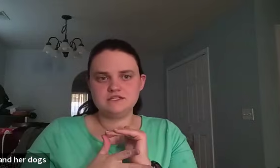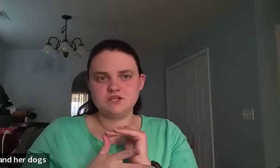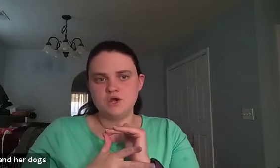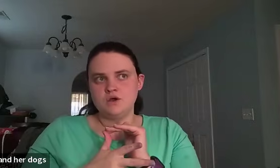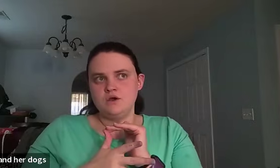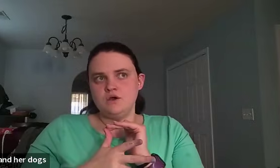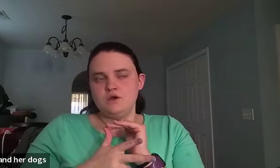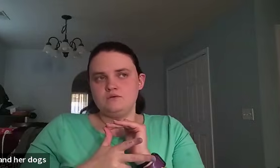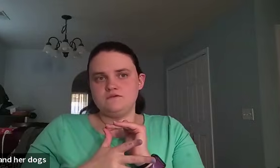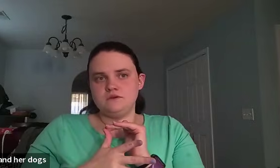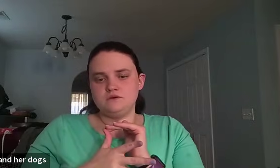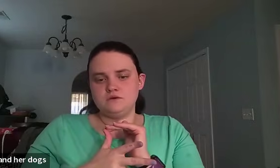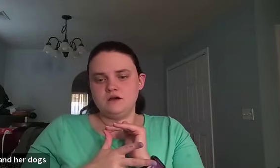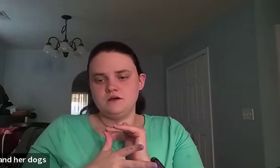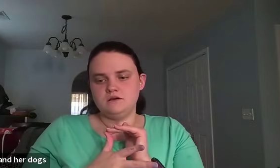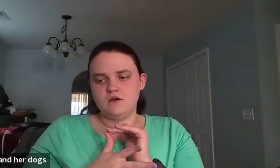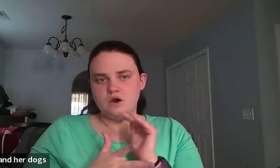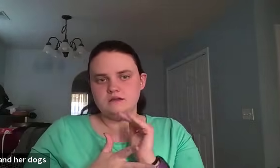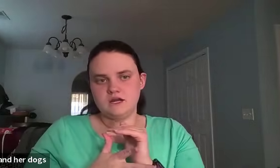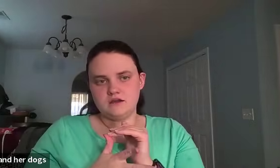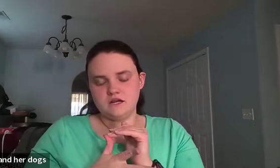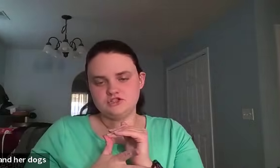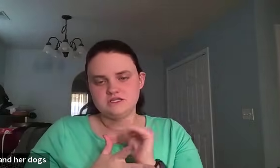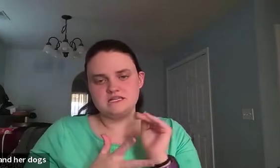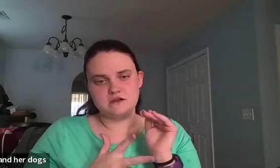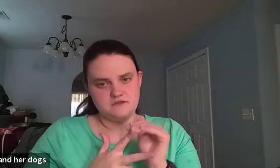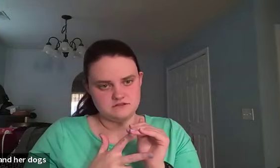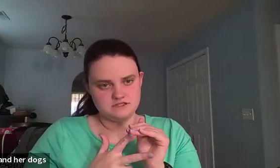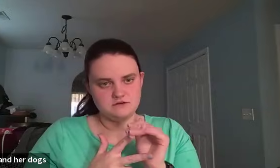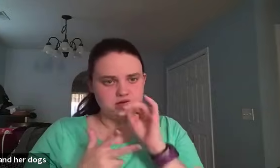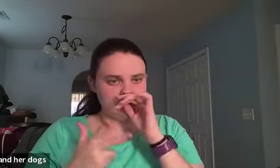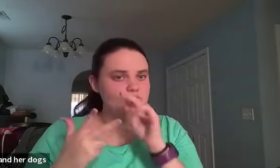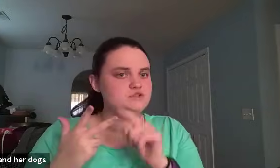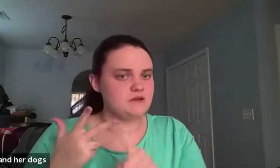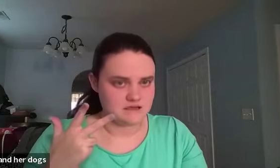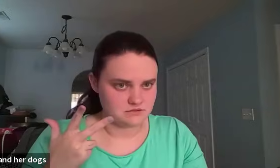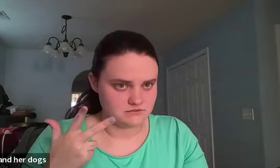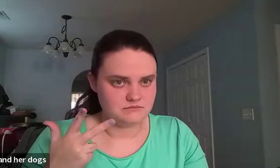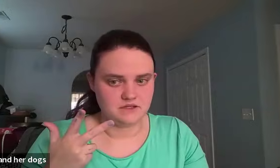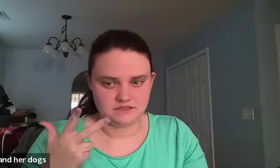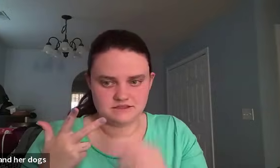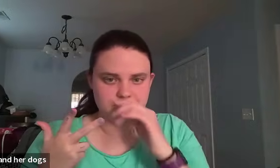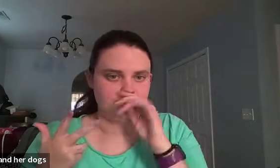let's review our hundreds and our thousands real quick, and then we'll do our last one, millions. All